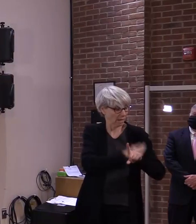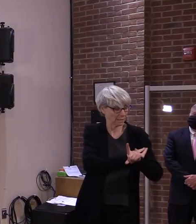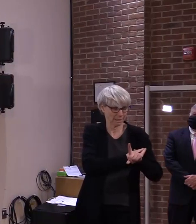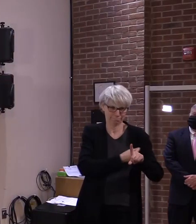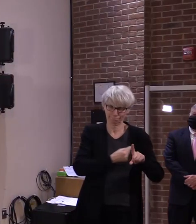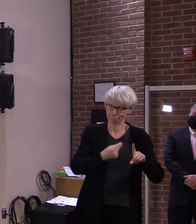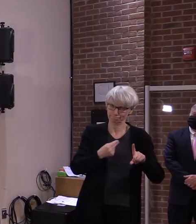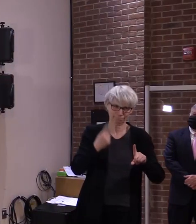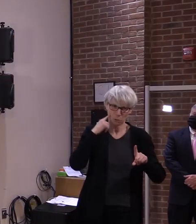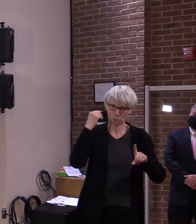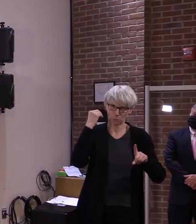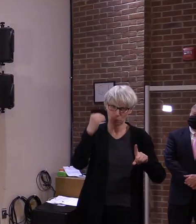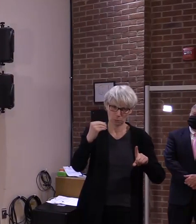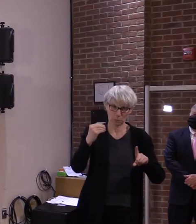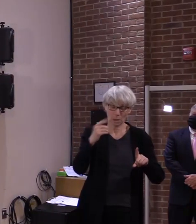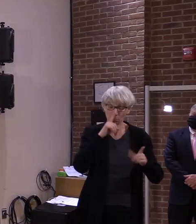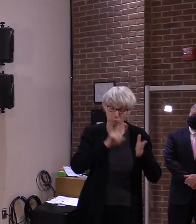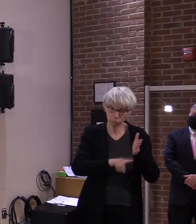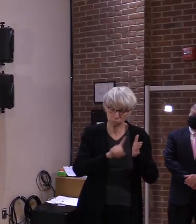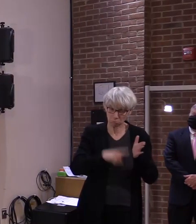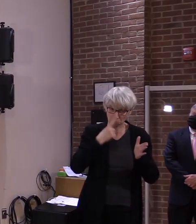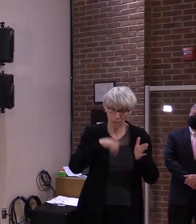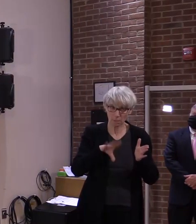heard about.